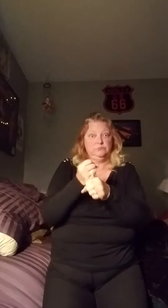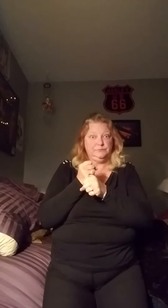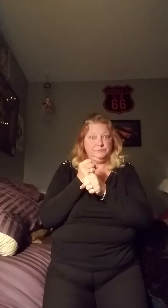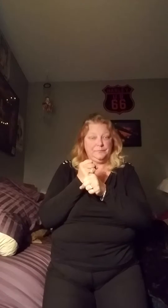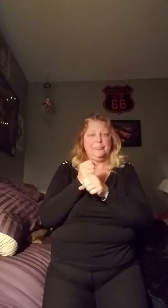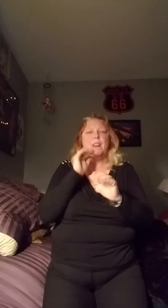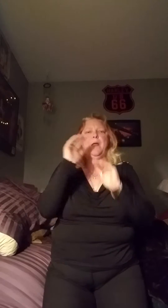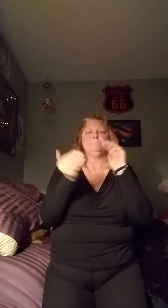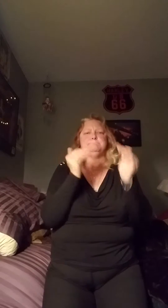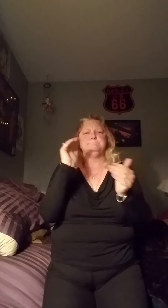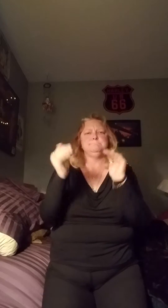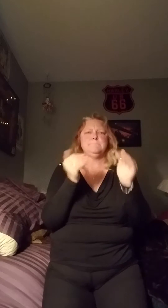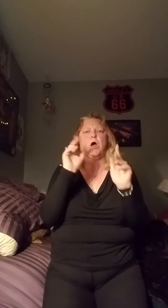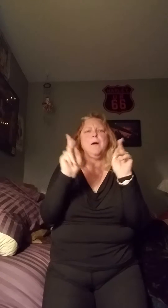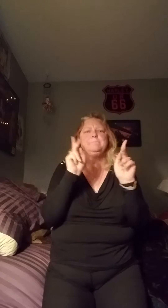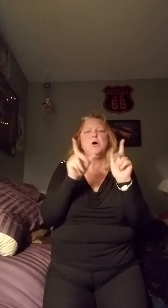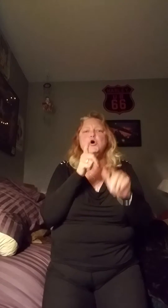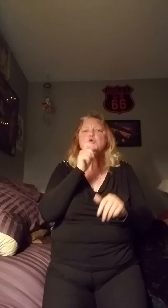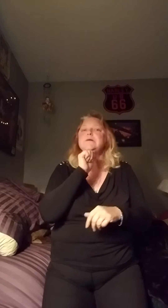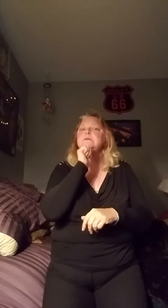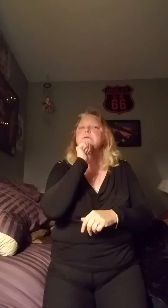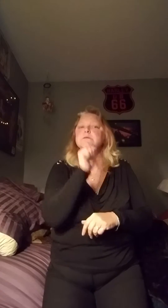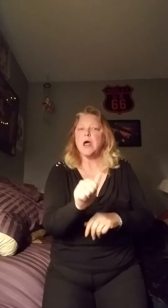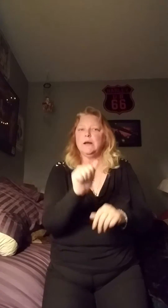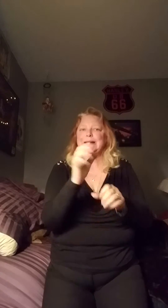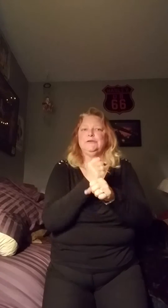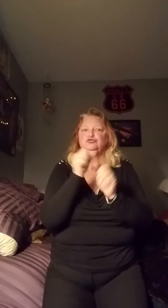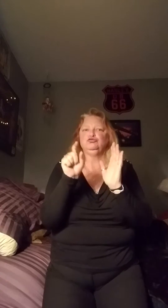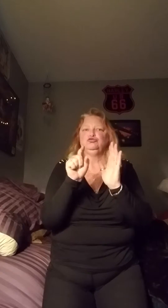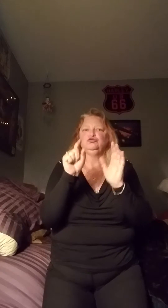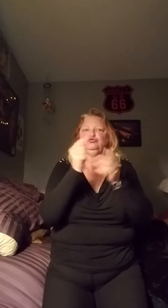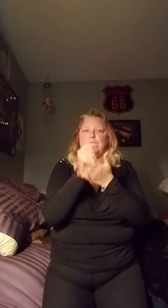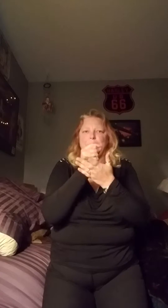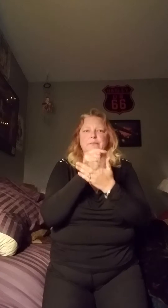them to people who do not get treatment, or what we call a control group.